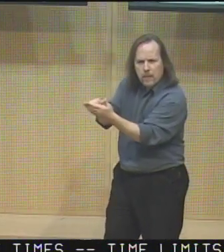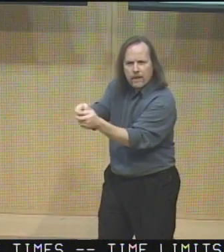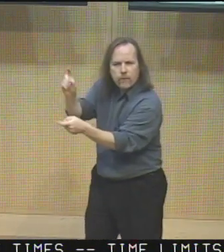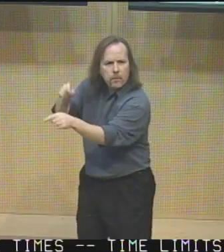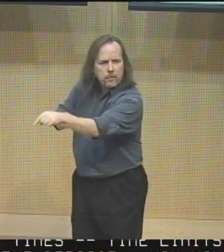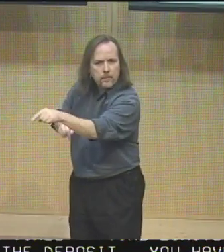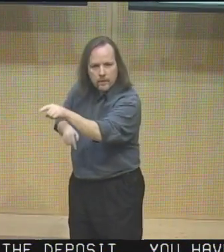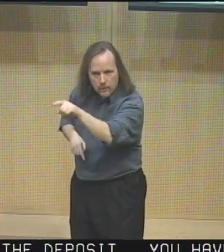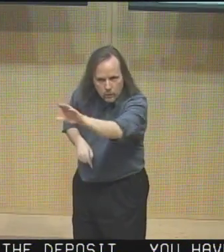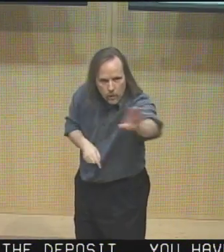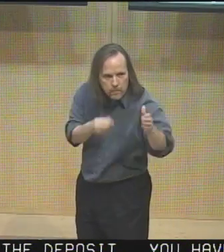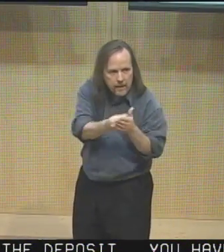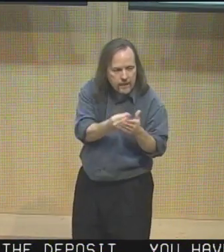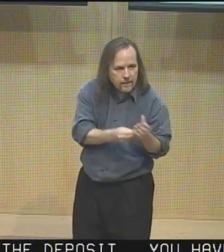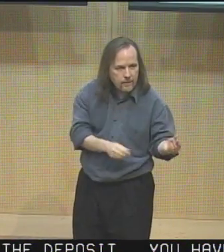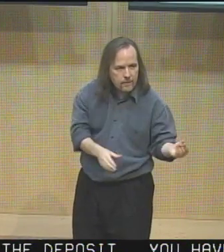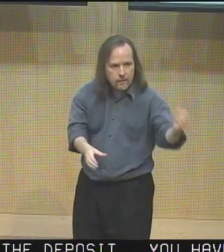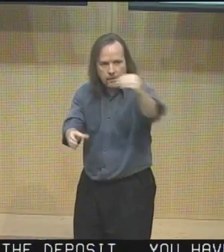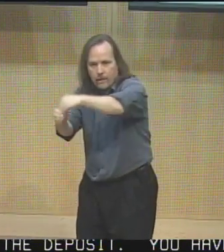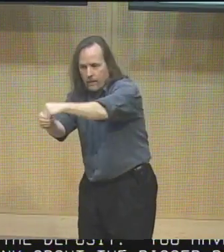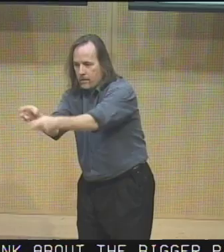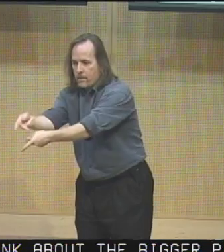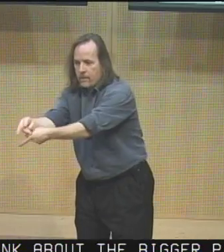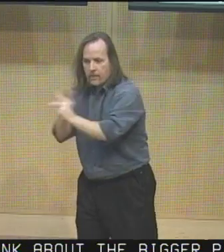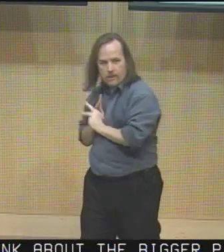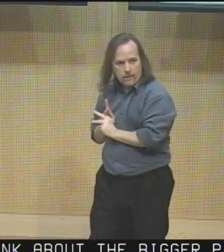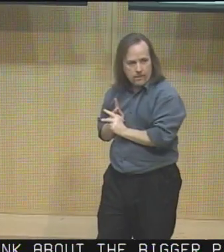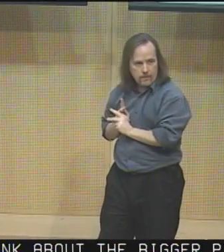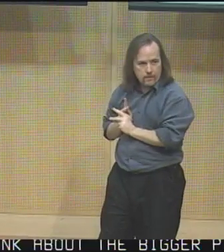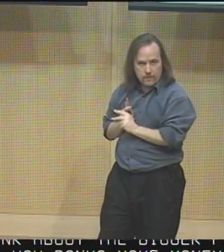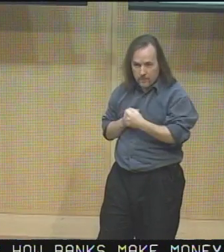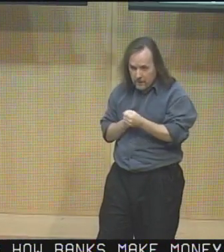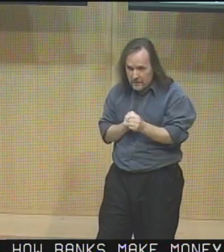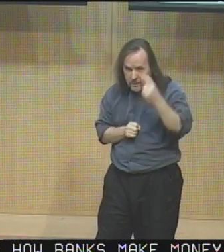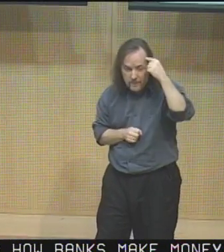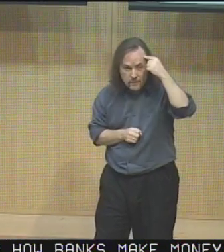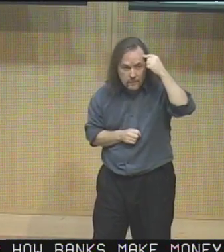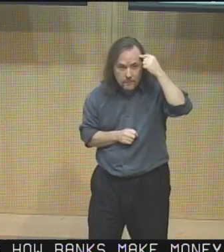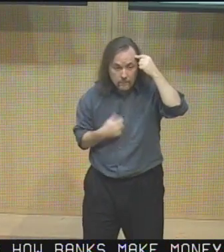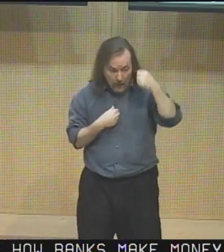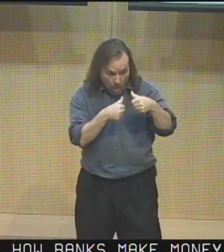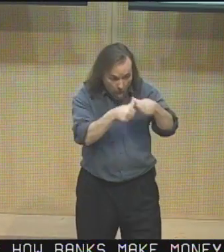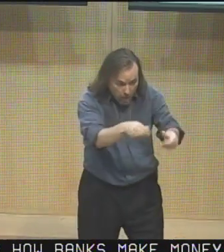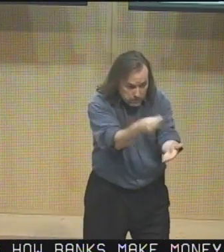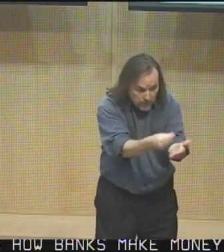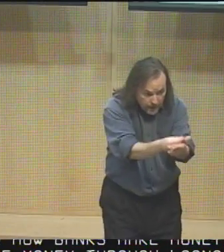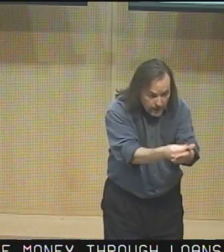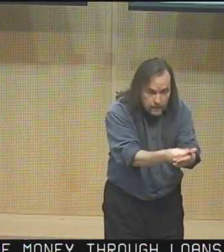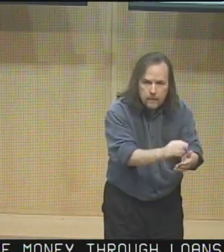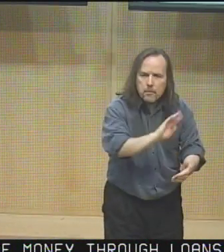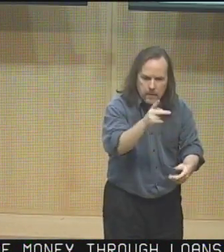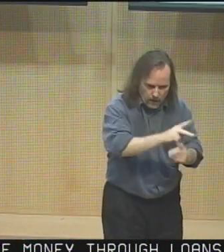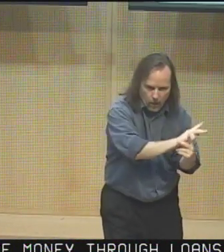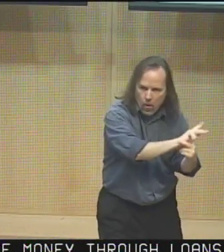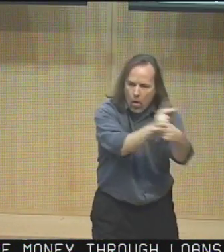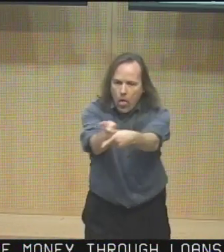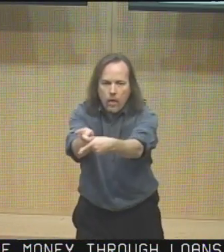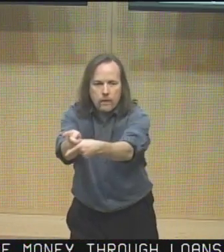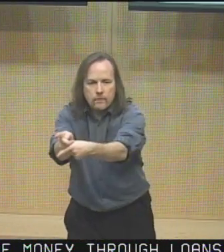through car loans. And so when you deposit money in the bank is using your money to loan it to another individual for